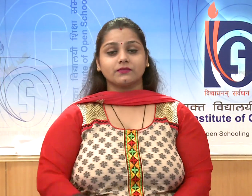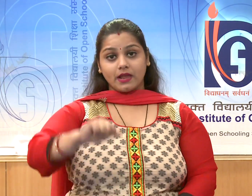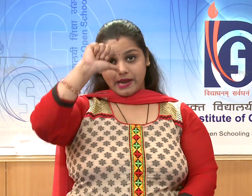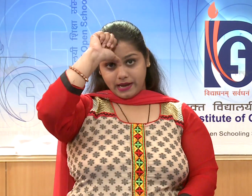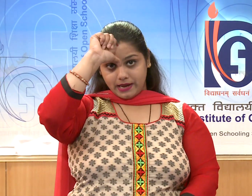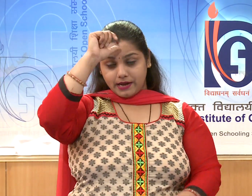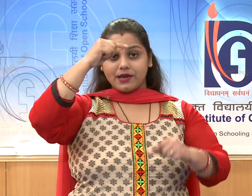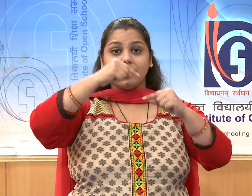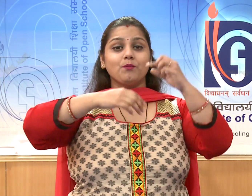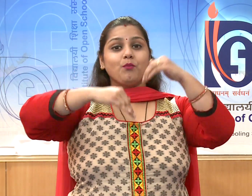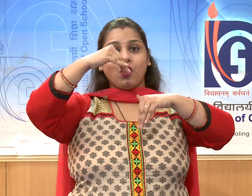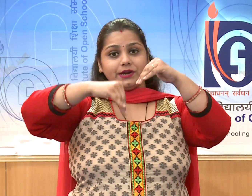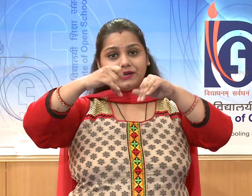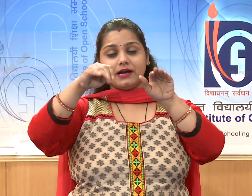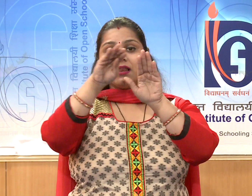Indian political events,